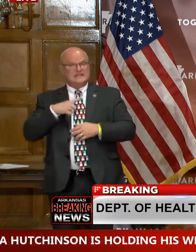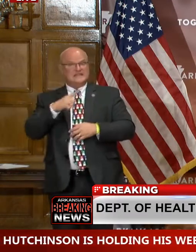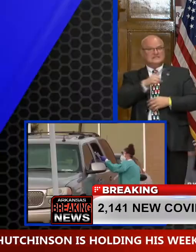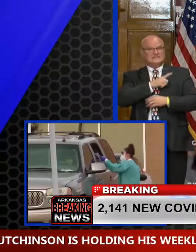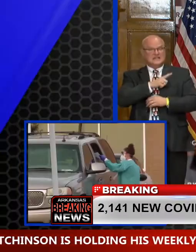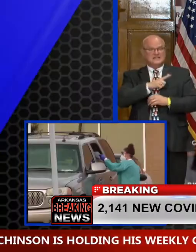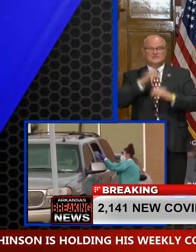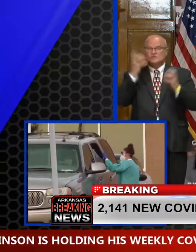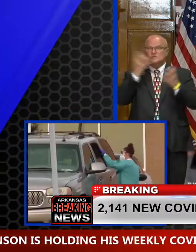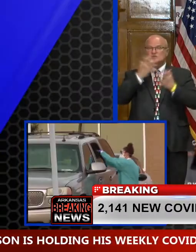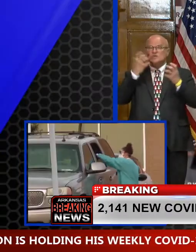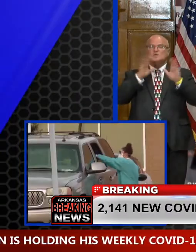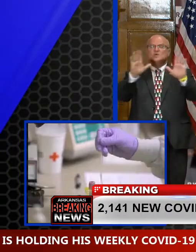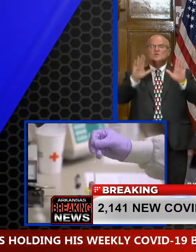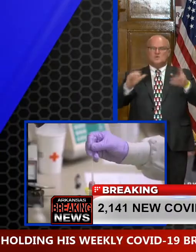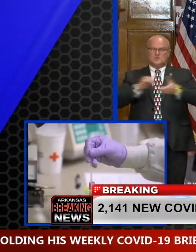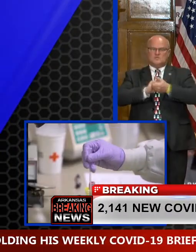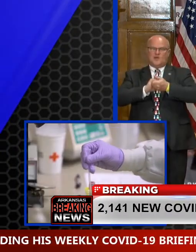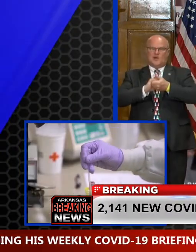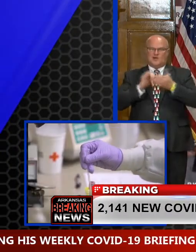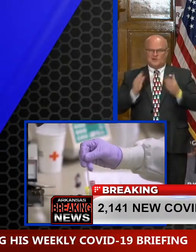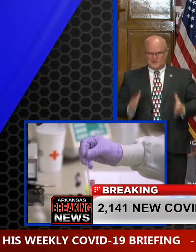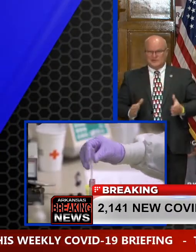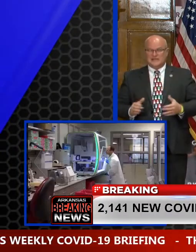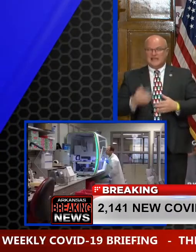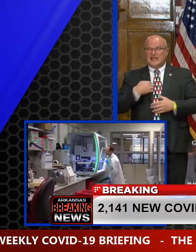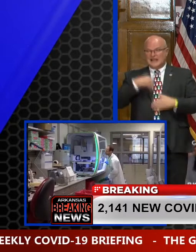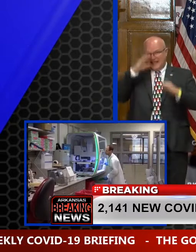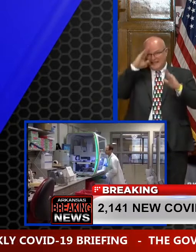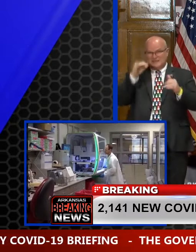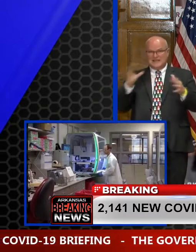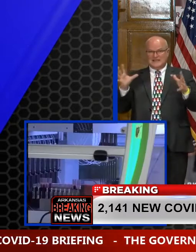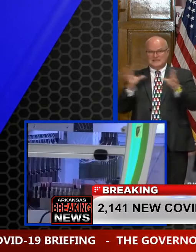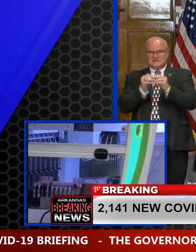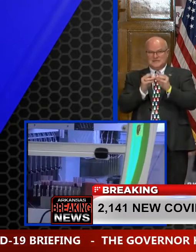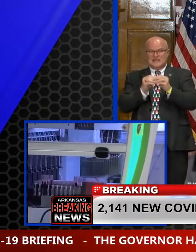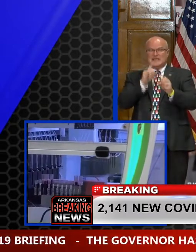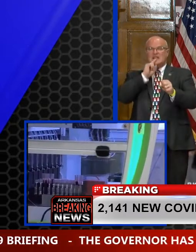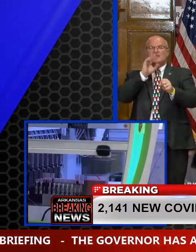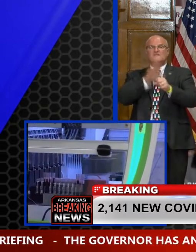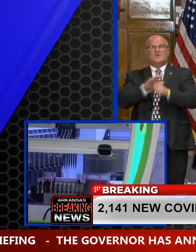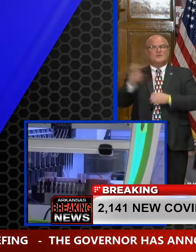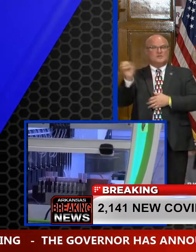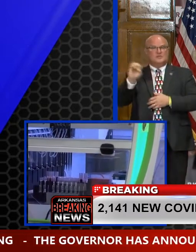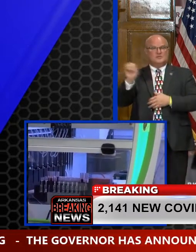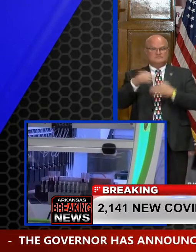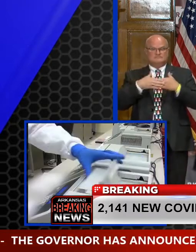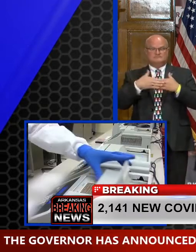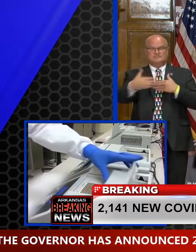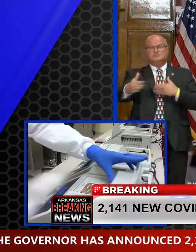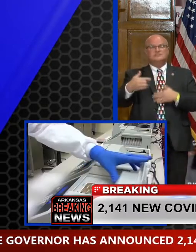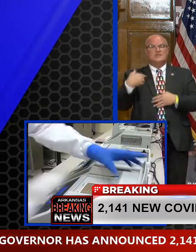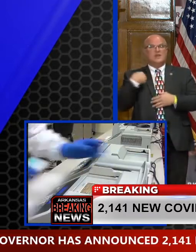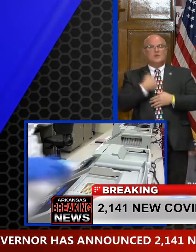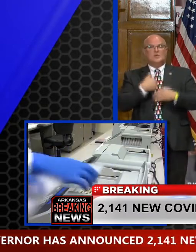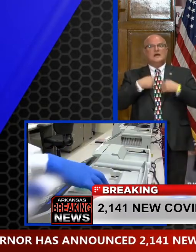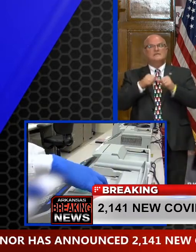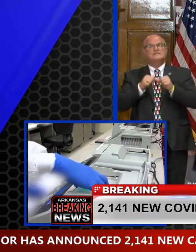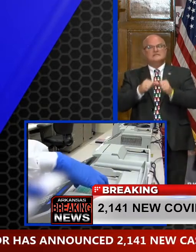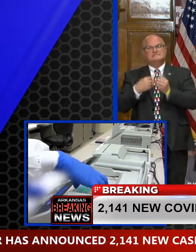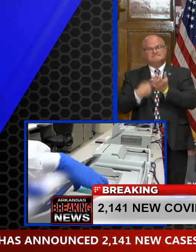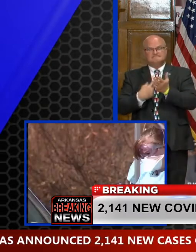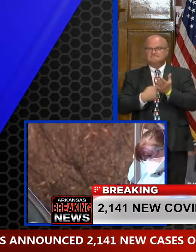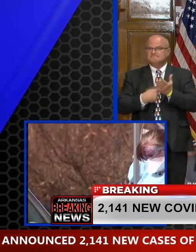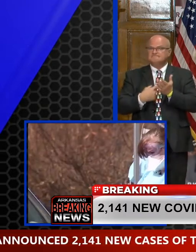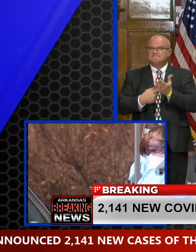has been tremendous partners through this. I expect them to meet and to affirm this emergency, and then we'll have continued debates